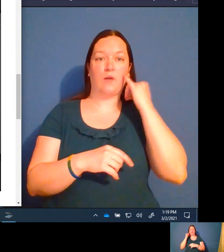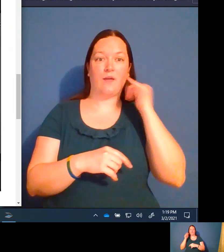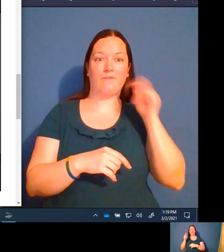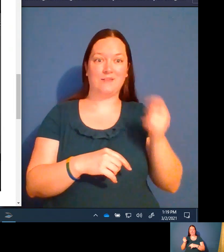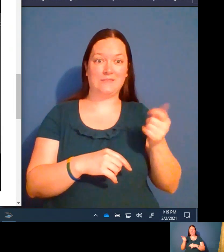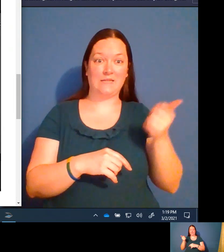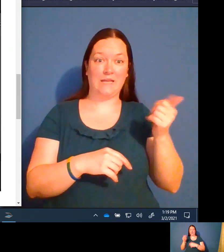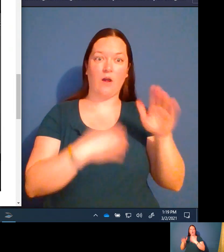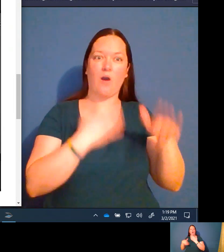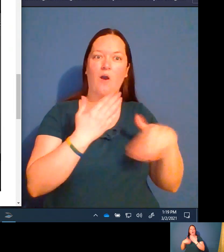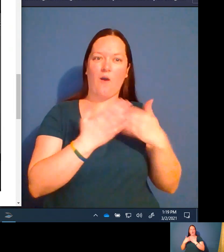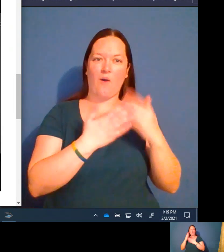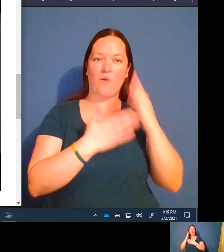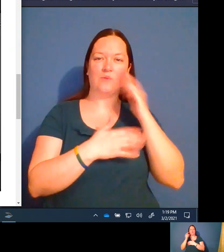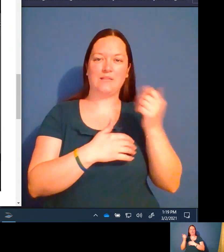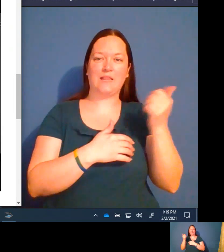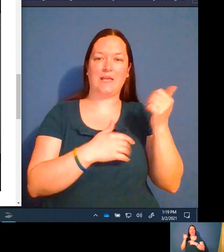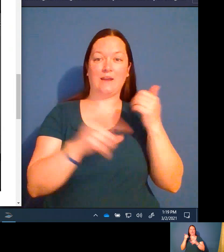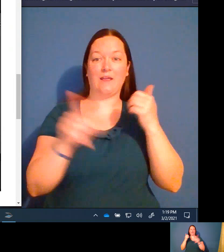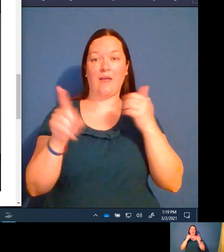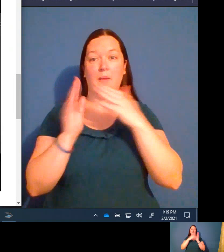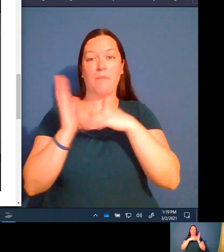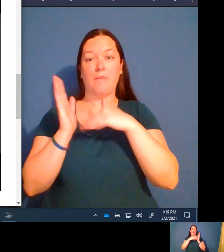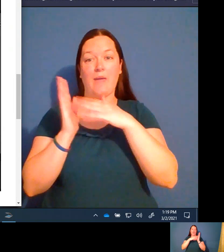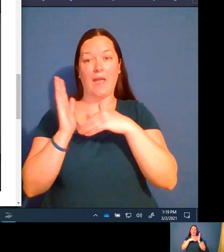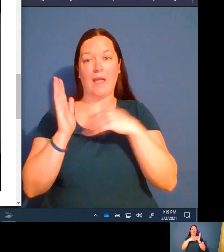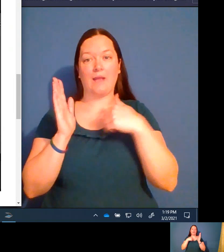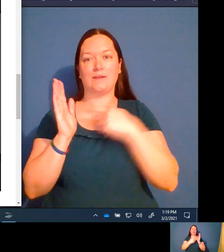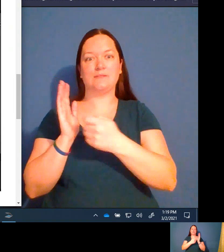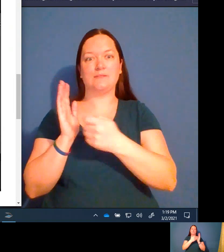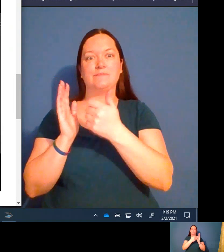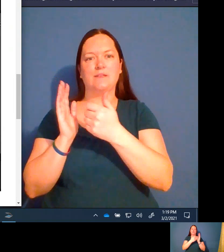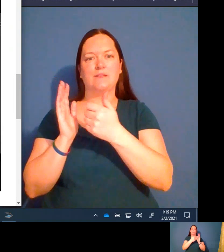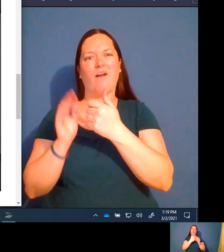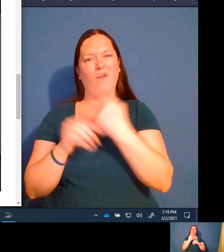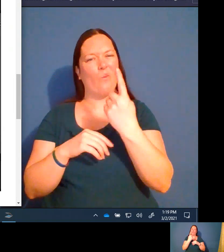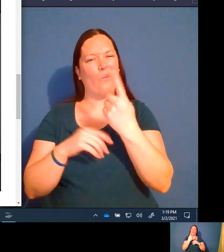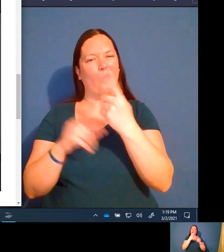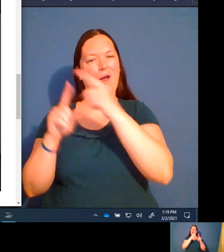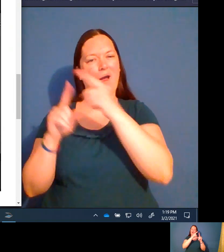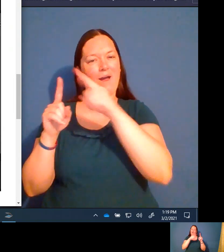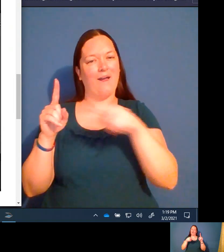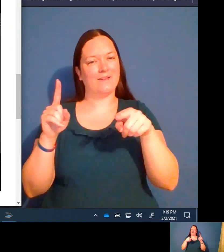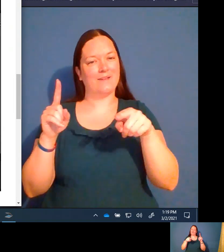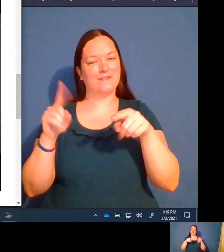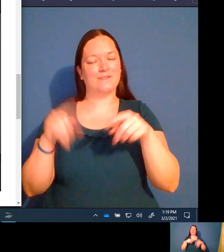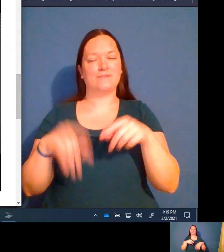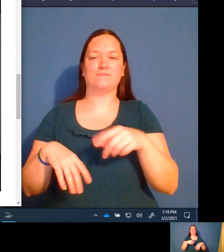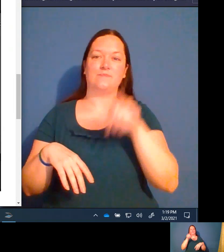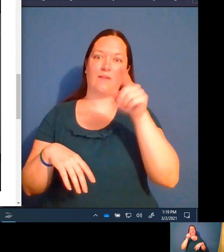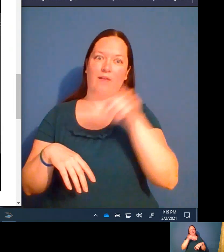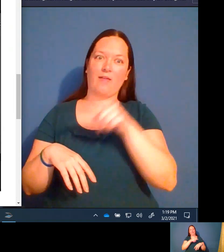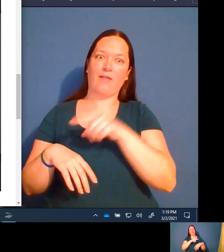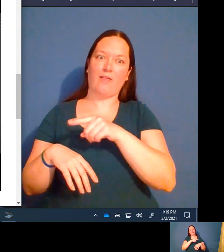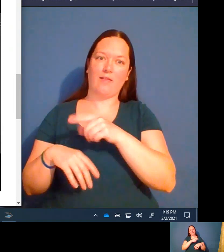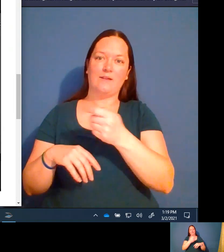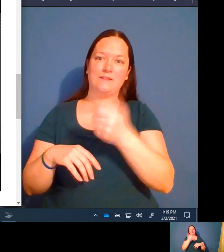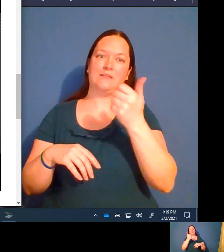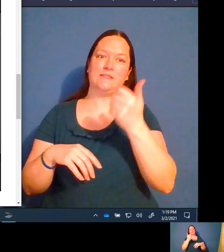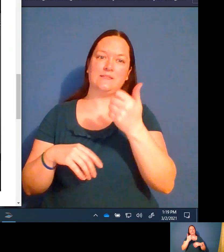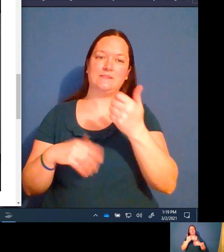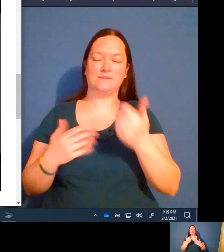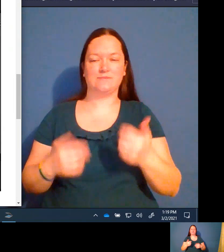that everything deletes. Okay, and this was the paint brush, and if I hit the backspace, here you can see that these are separate objects.